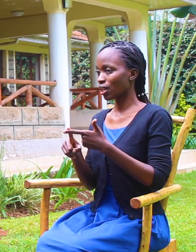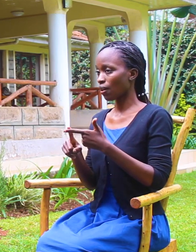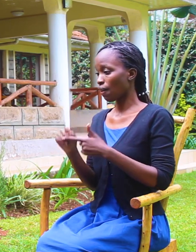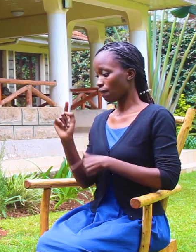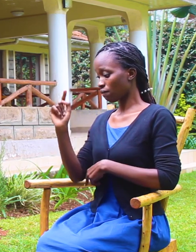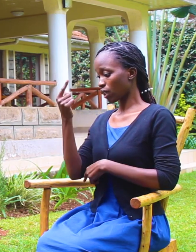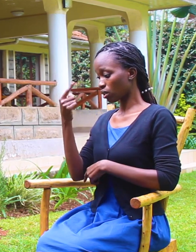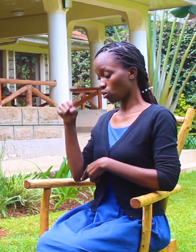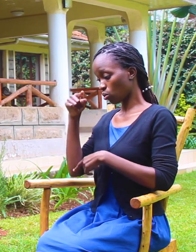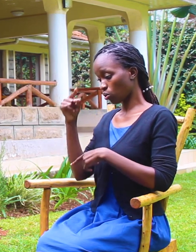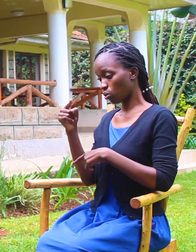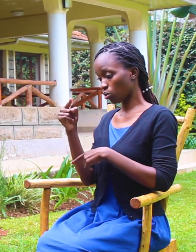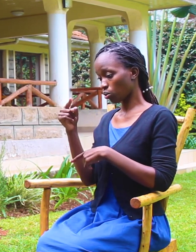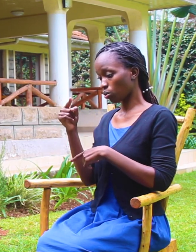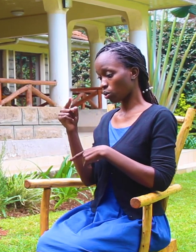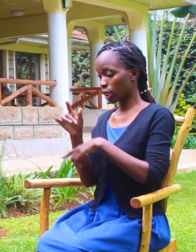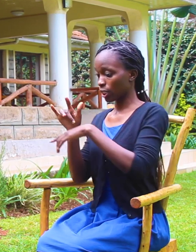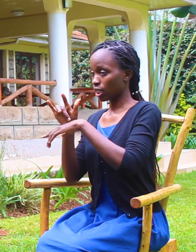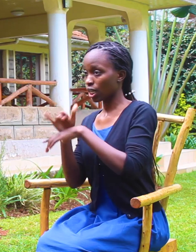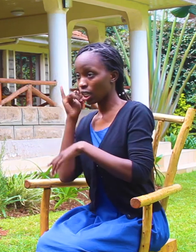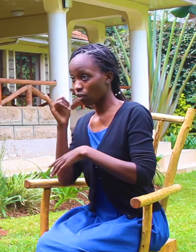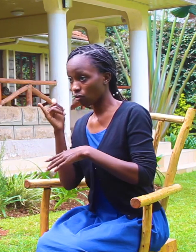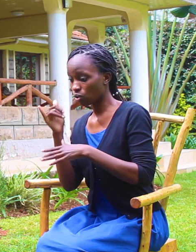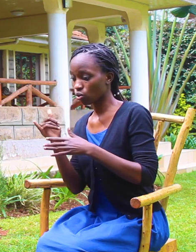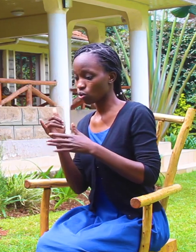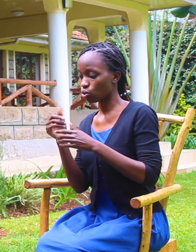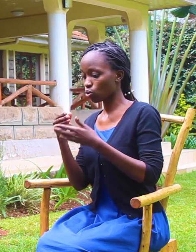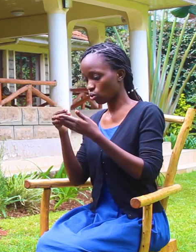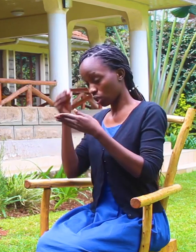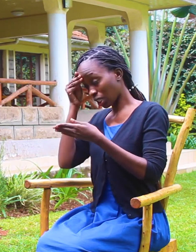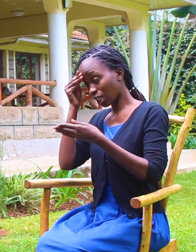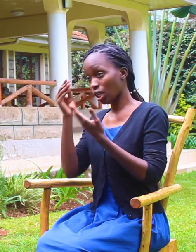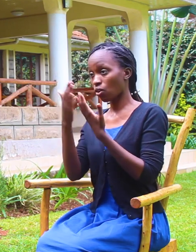put her through computer classes because computer is everything